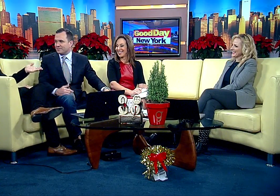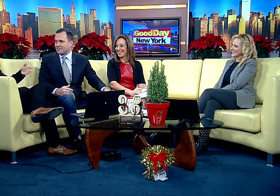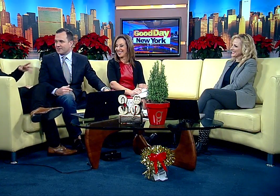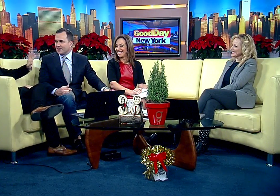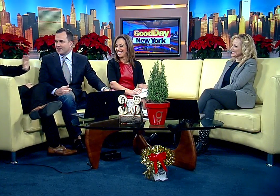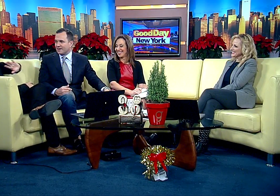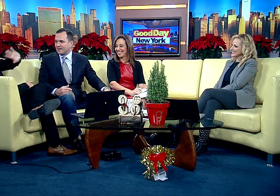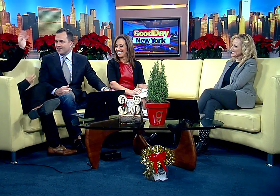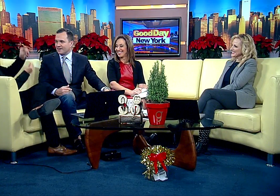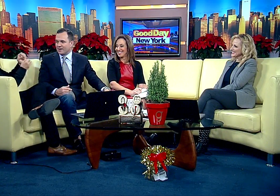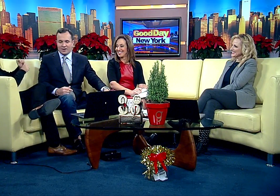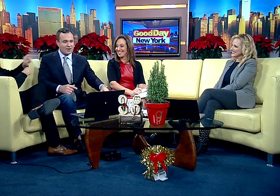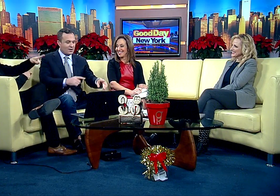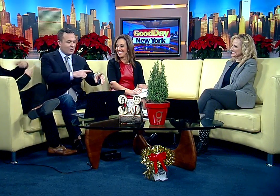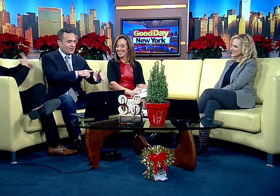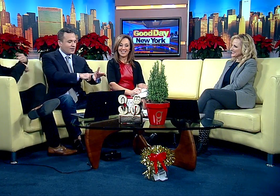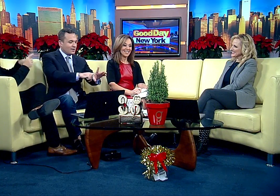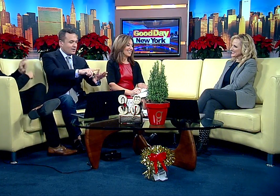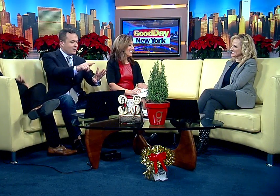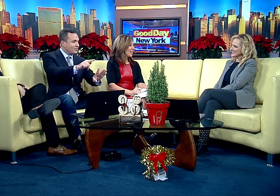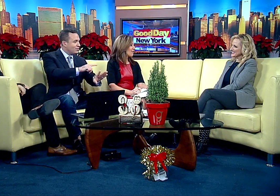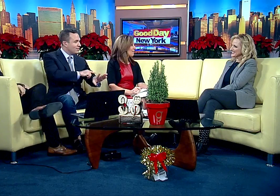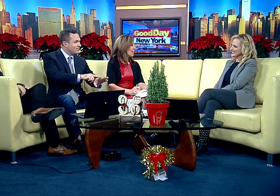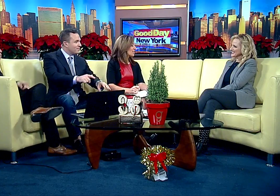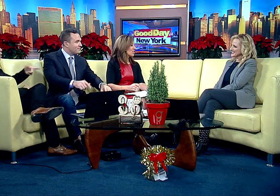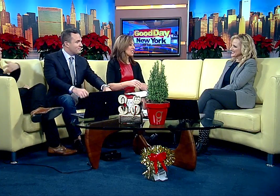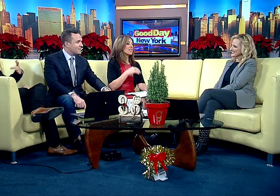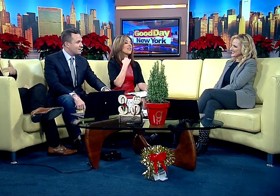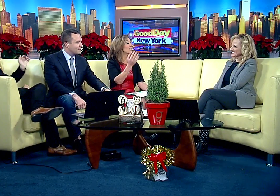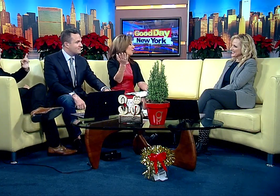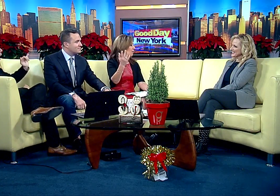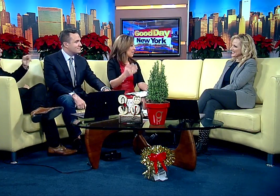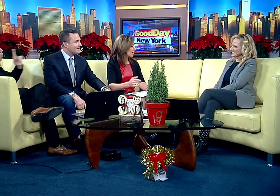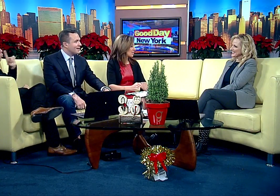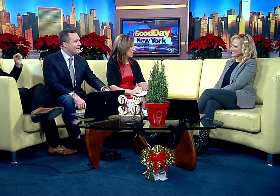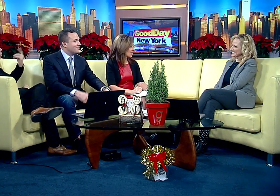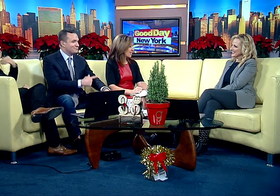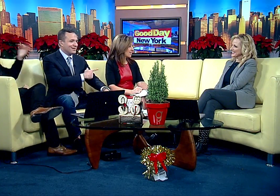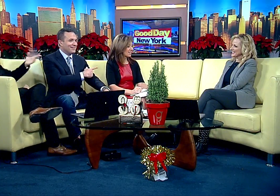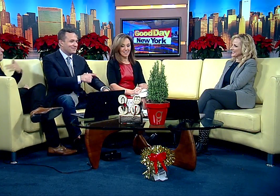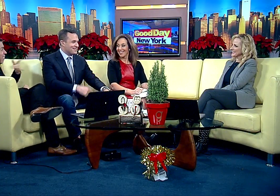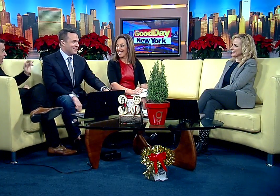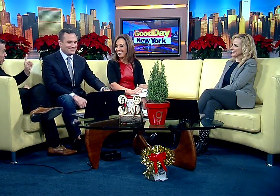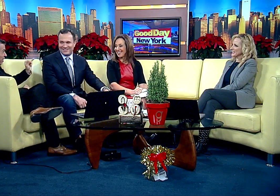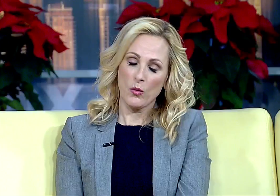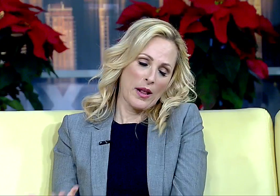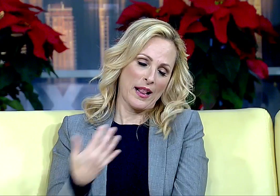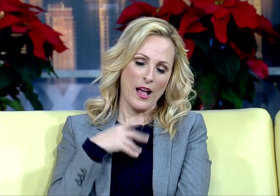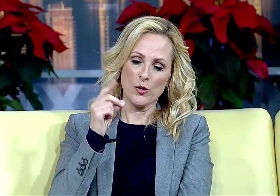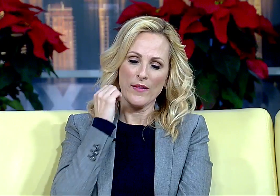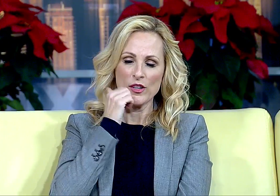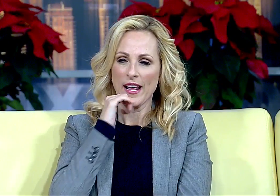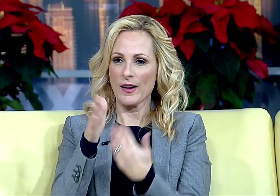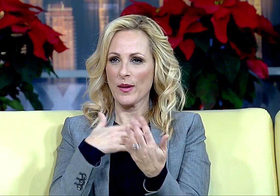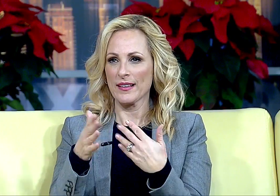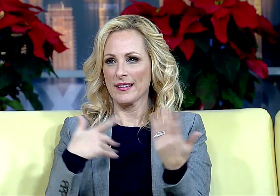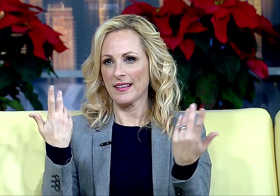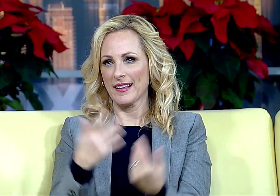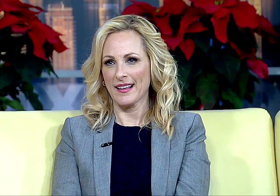that you guys have way more work than signing does. You ever feel like just like doing one of those kind of signs? Well, I do it all the time. You